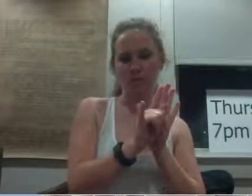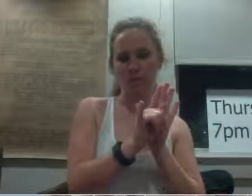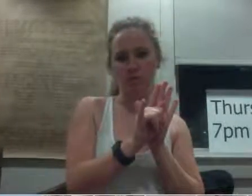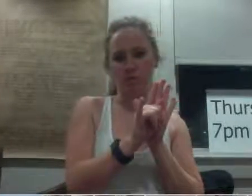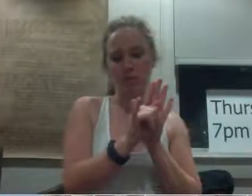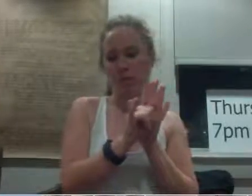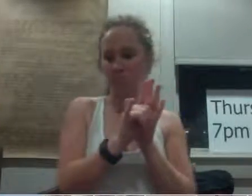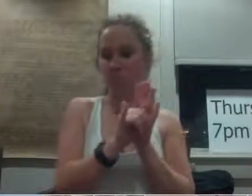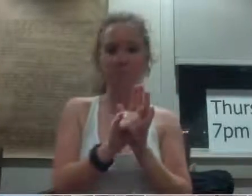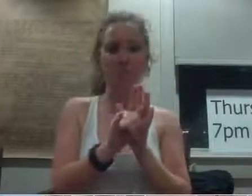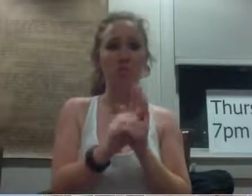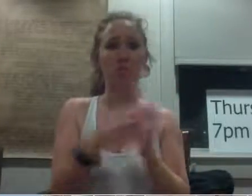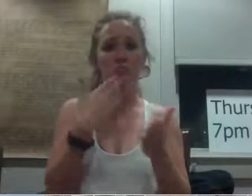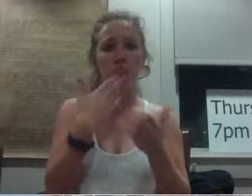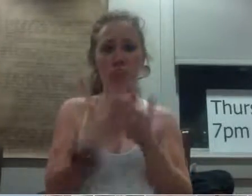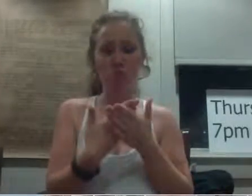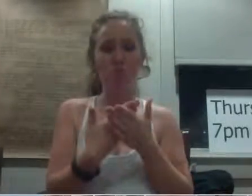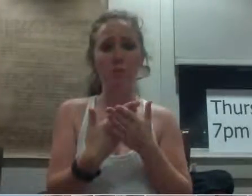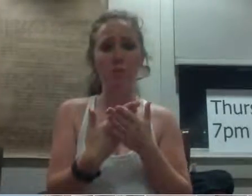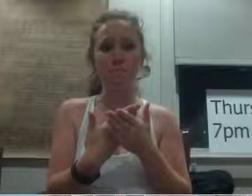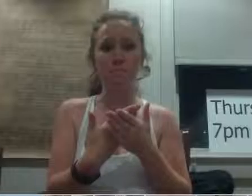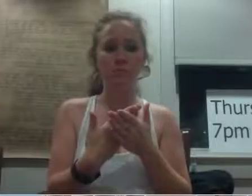They kept their cultural identity